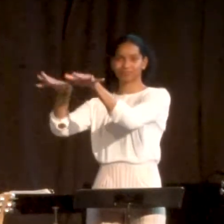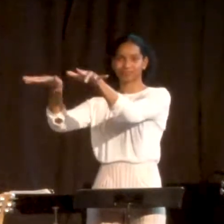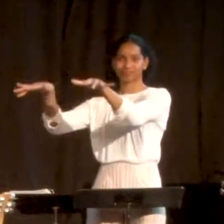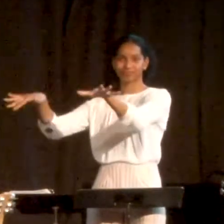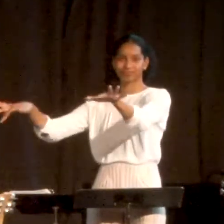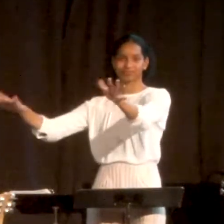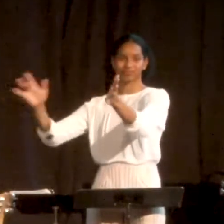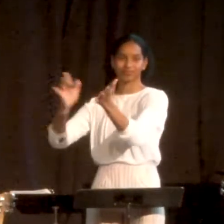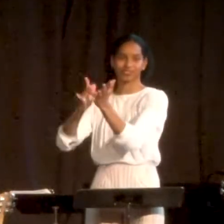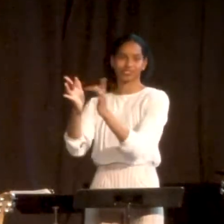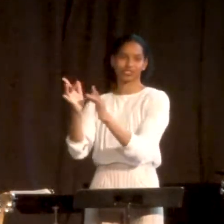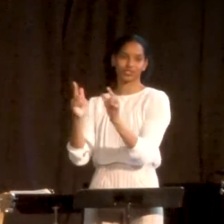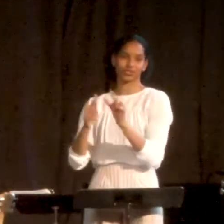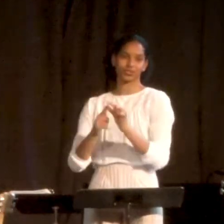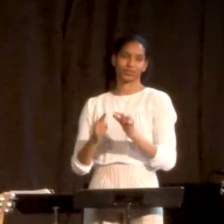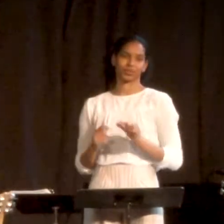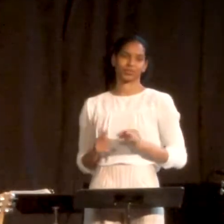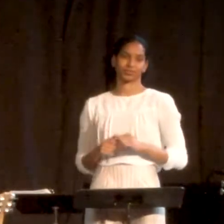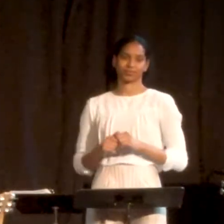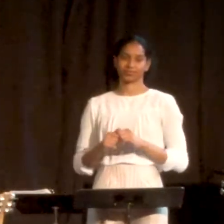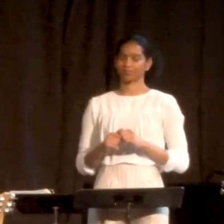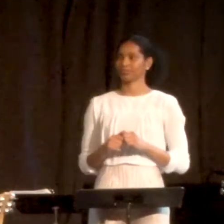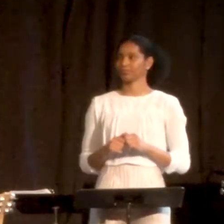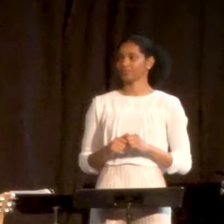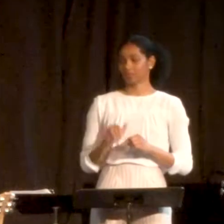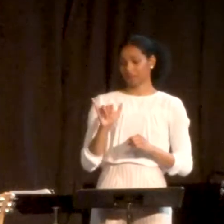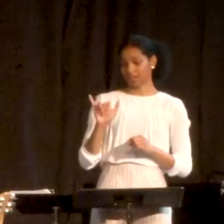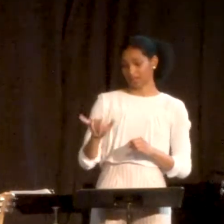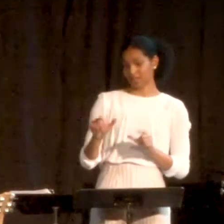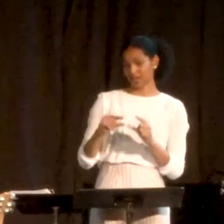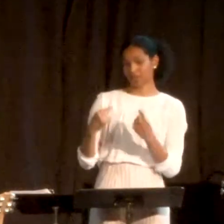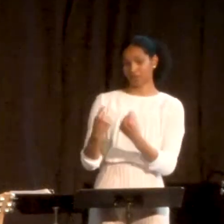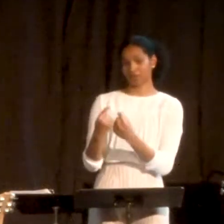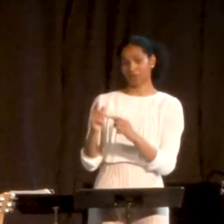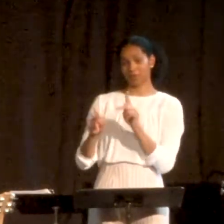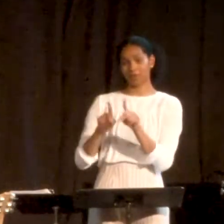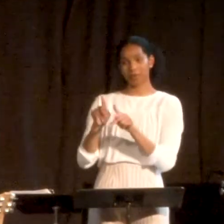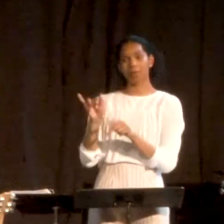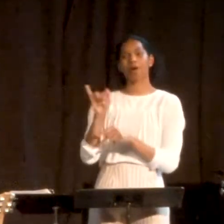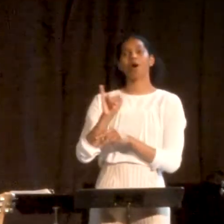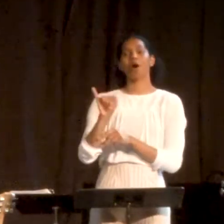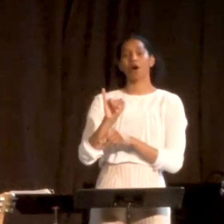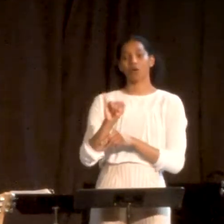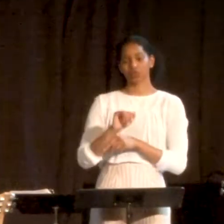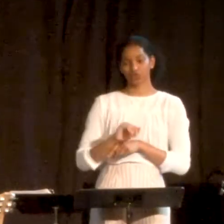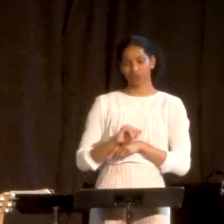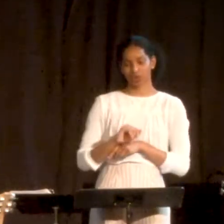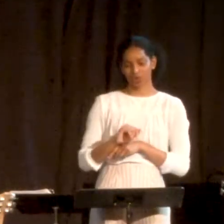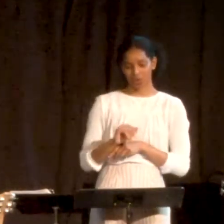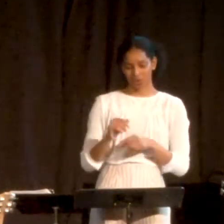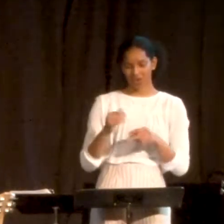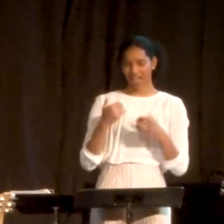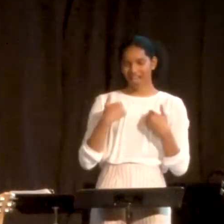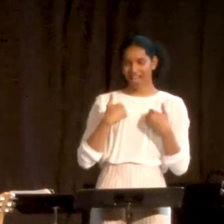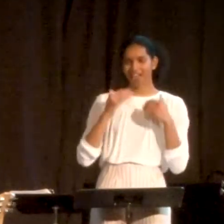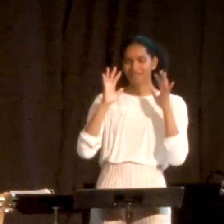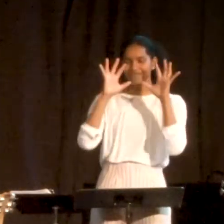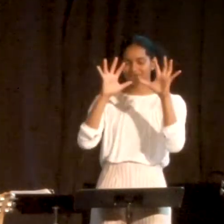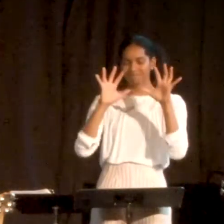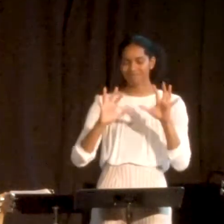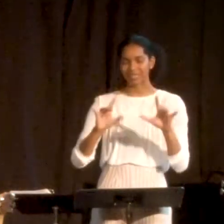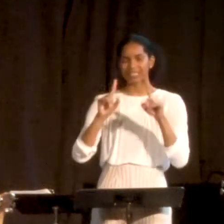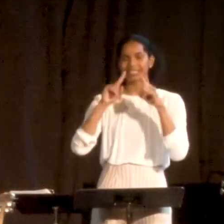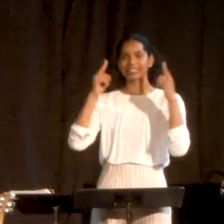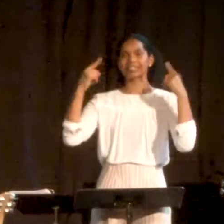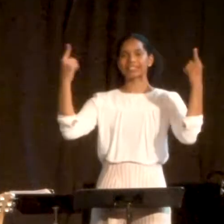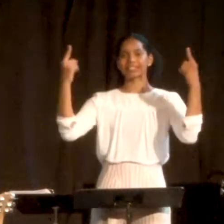popping up all over. And these were the people who also eventually preached with great success to the